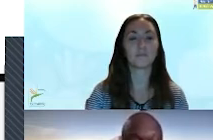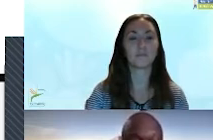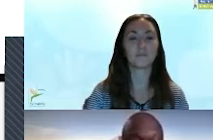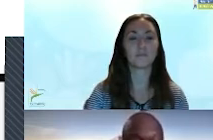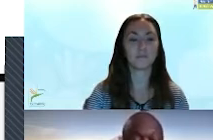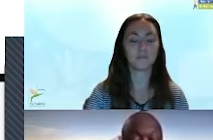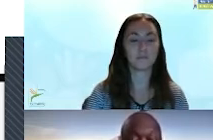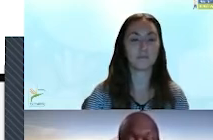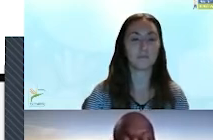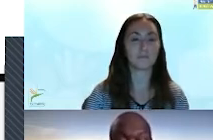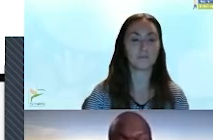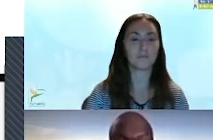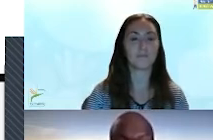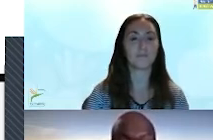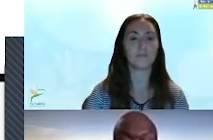much.